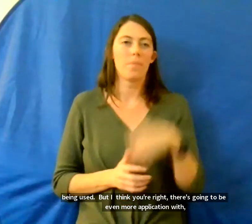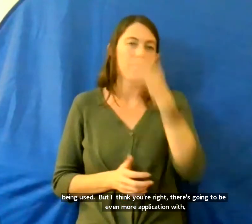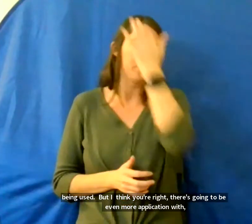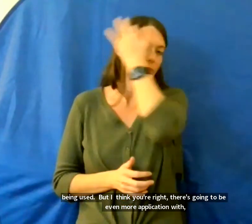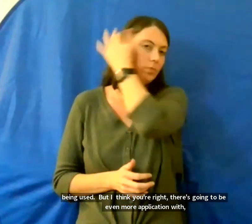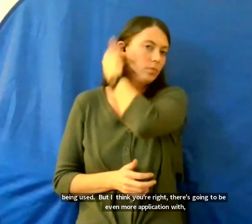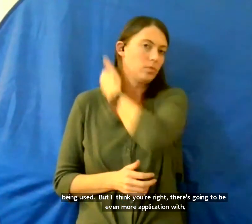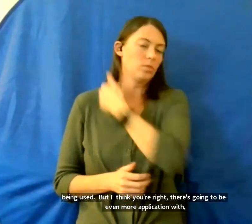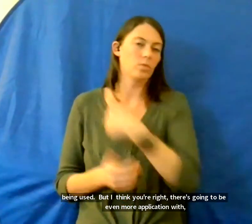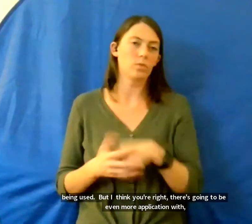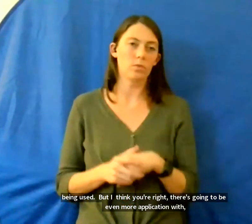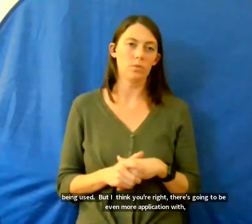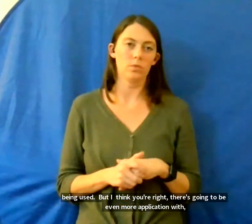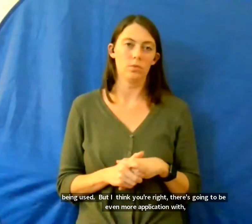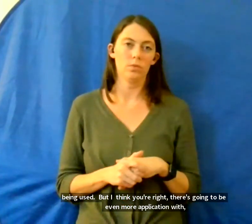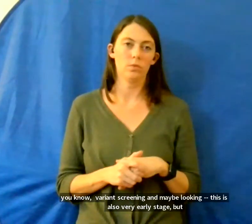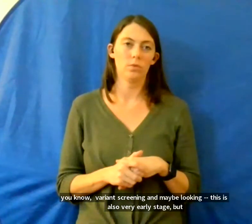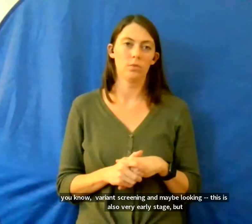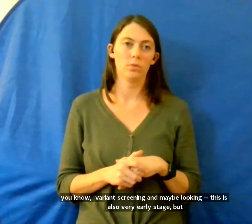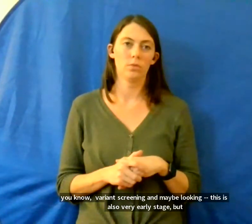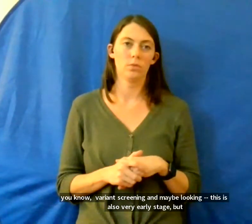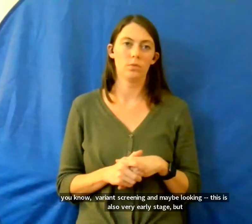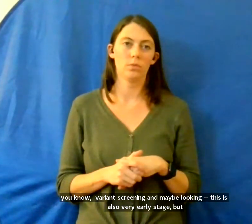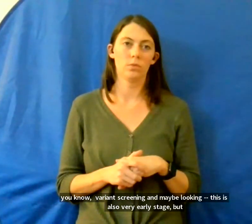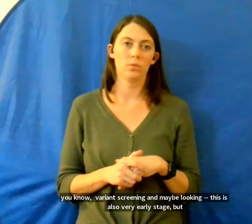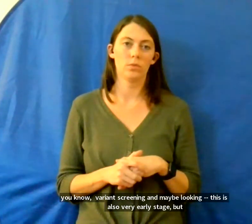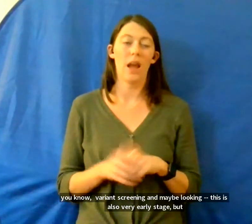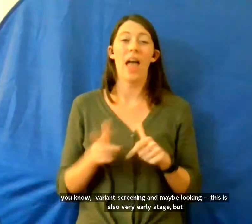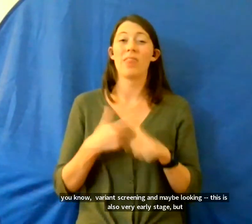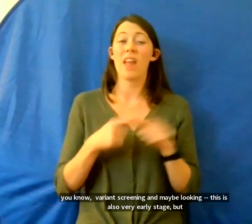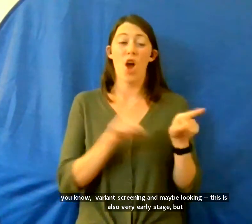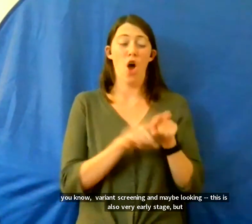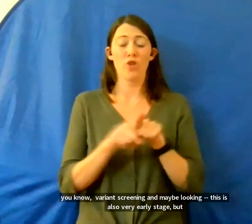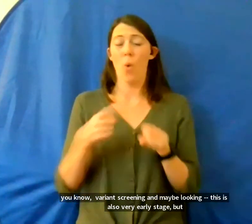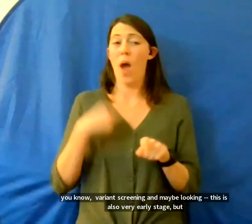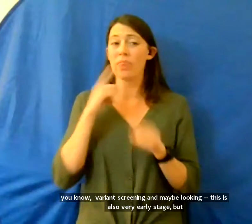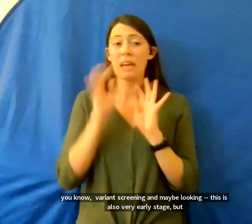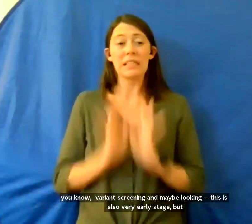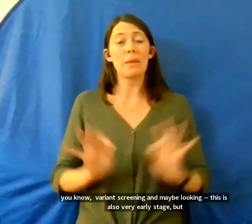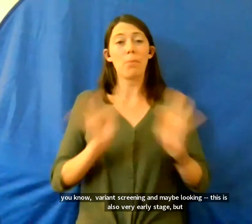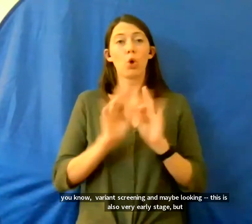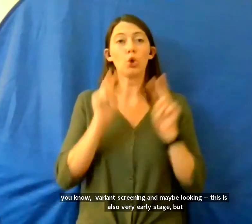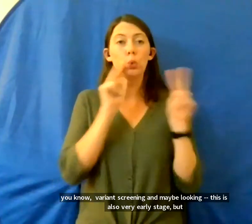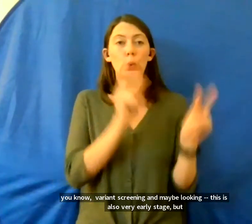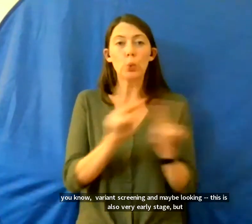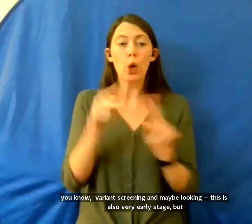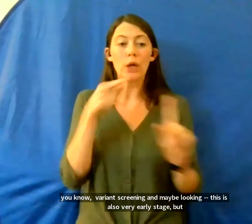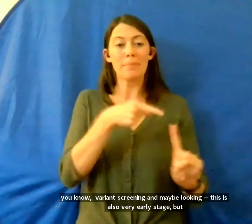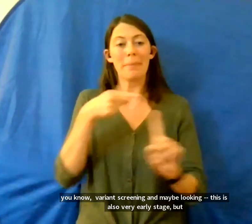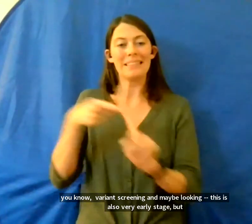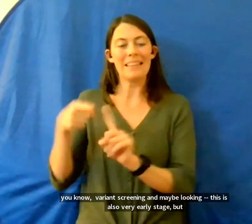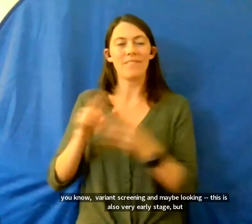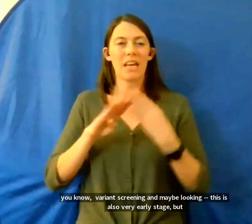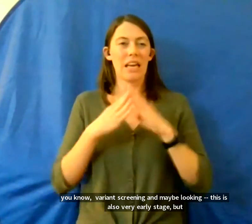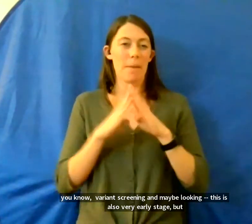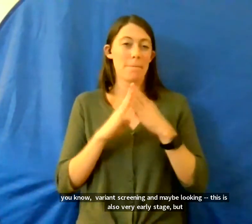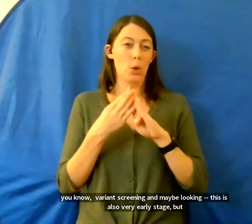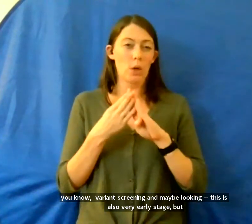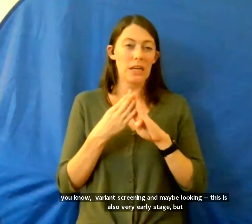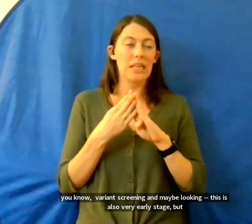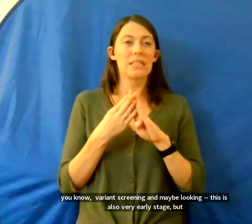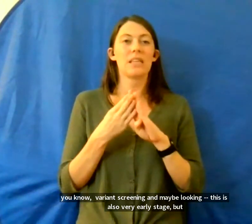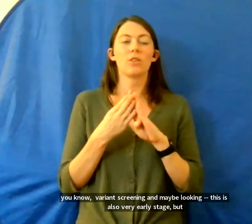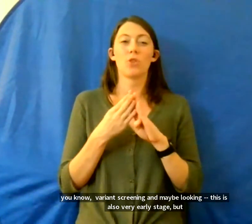stage, but sort of looking at specific settings and locations. That's more complicated and cost